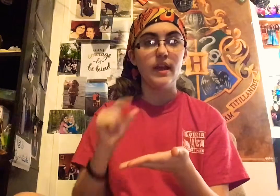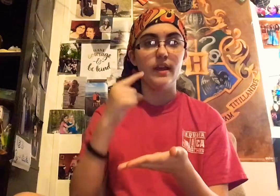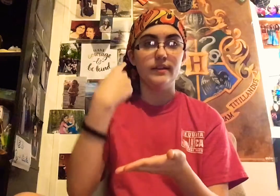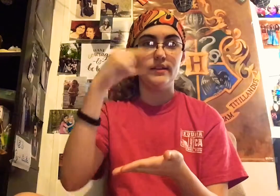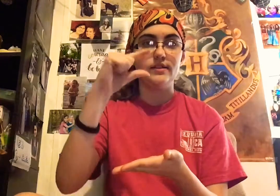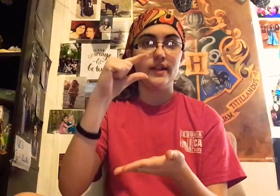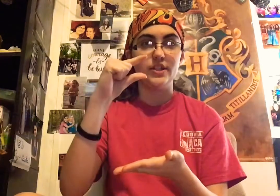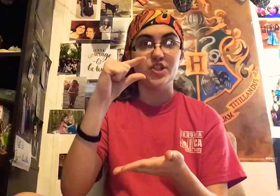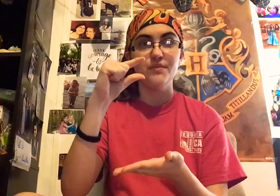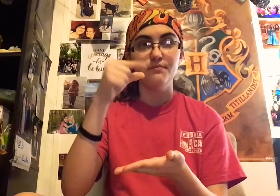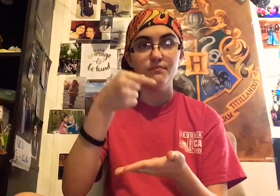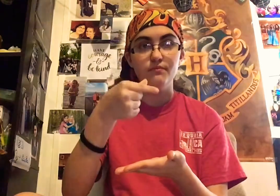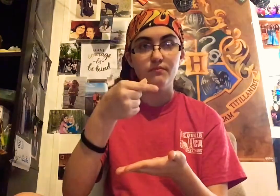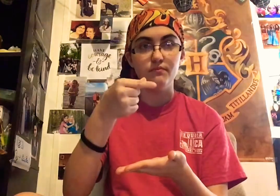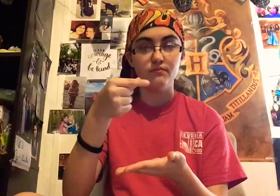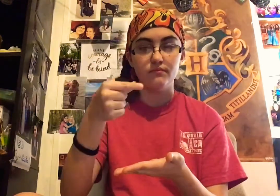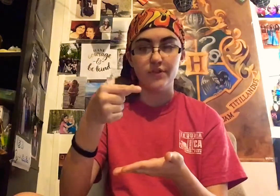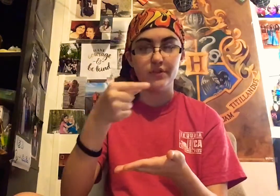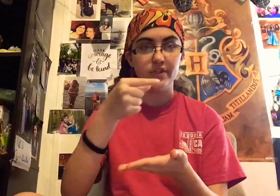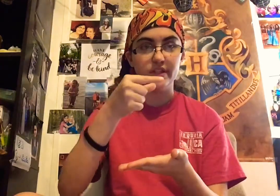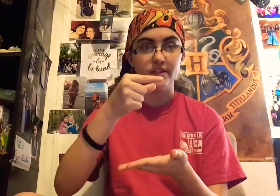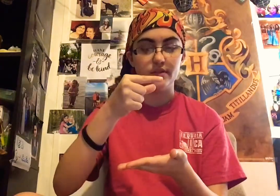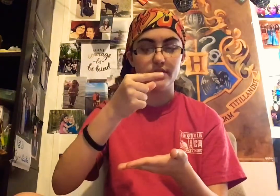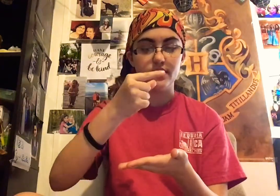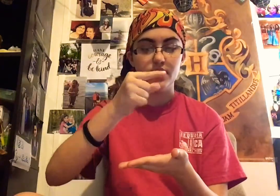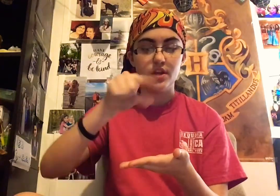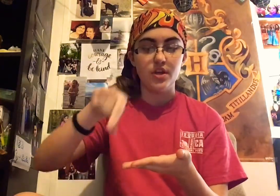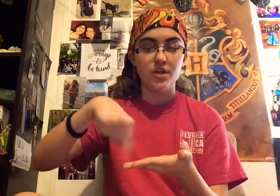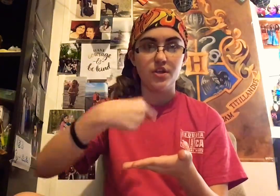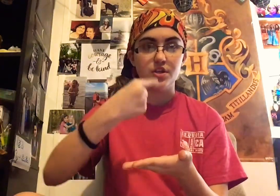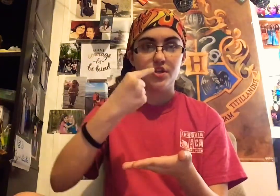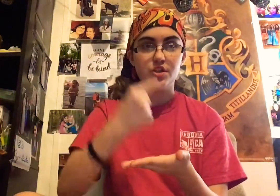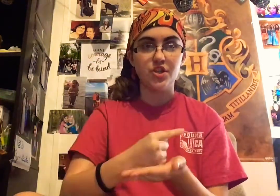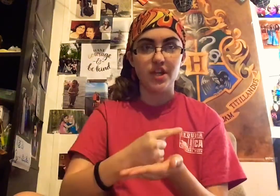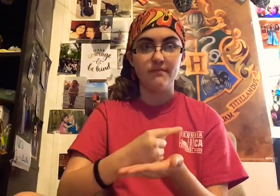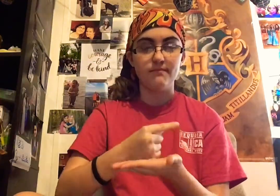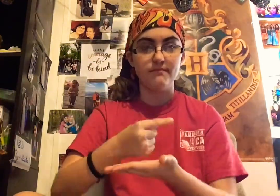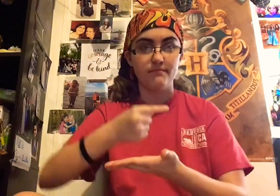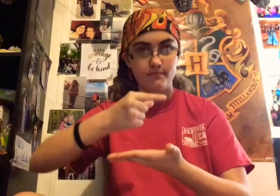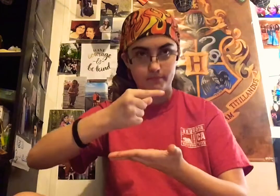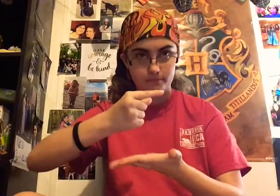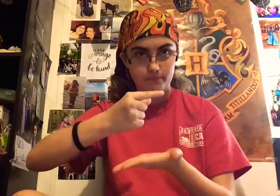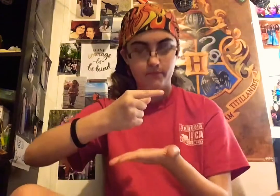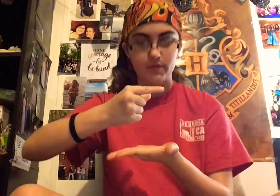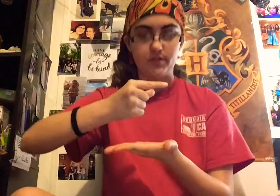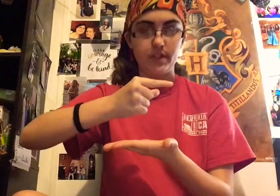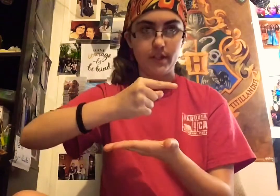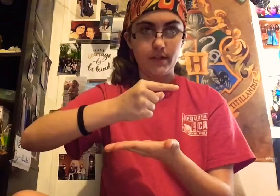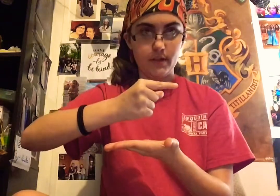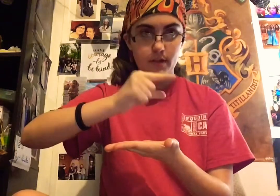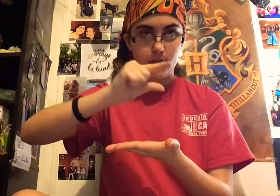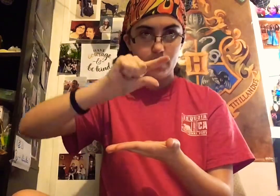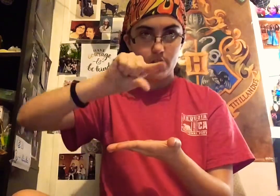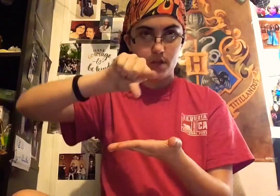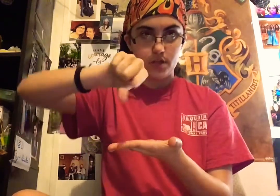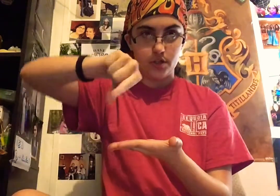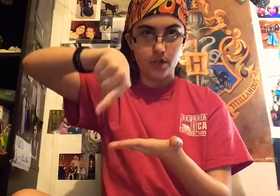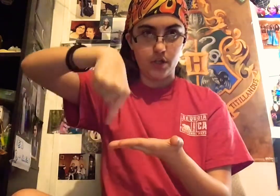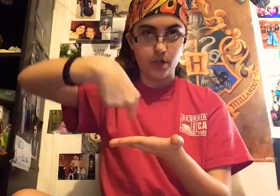and then it's take a G. So you do it like this. So it's G. Let's try that again.